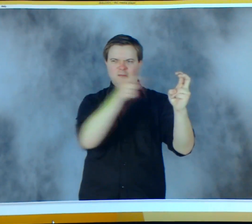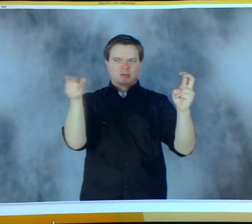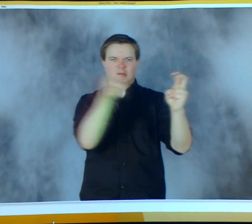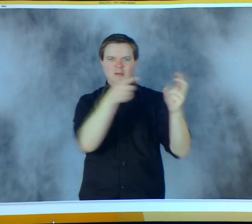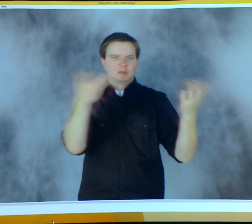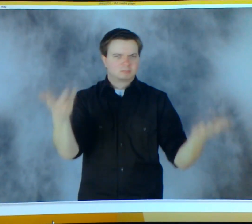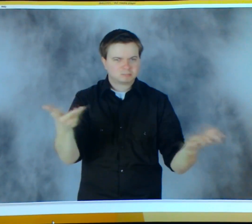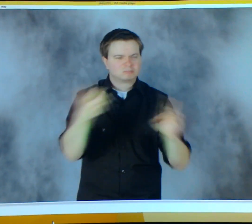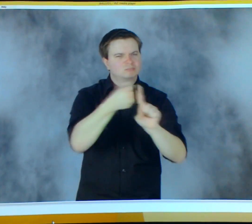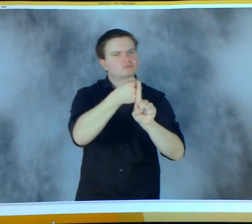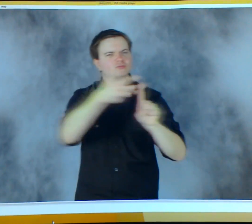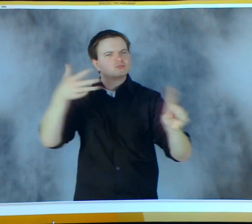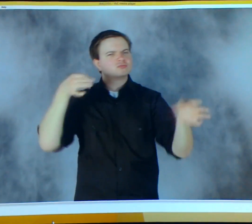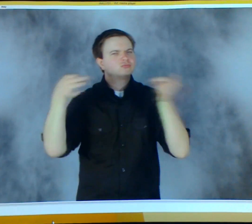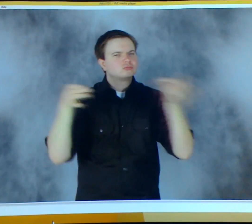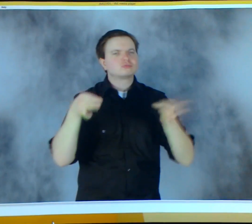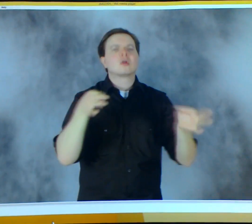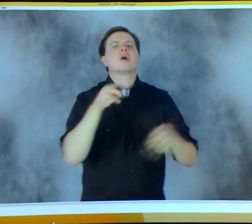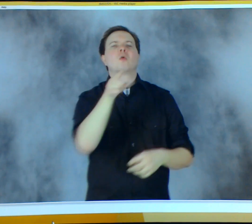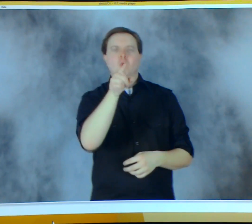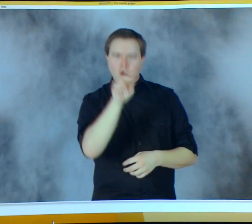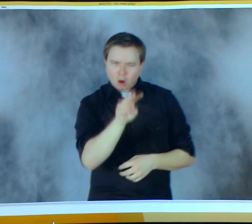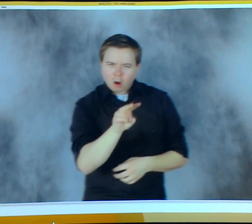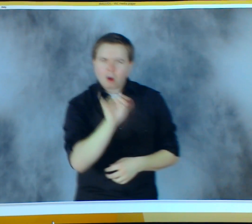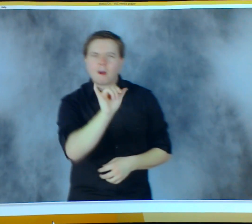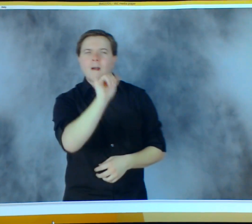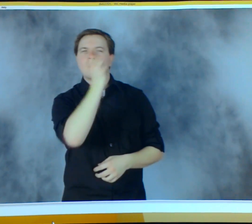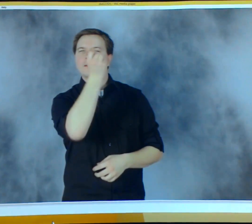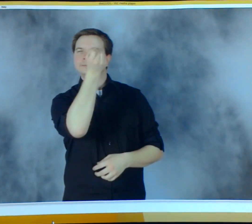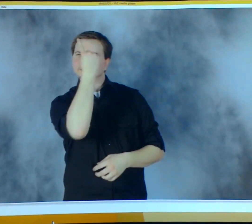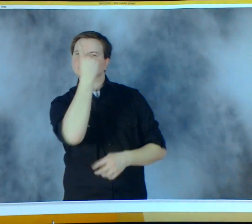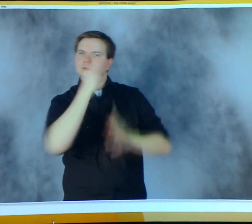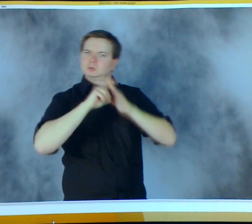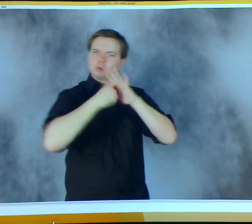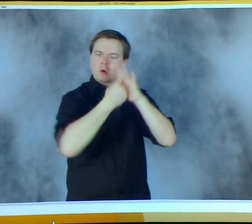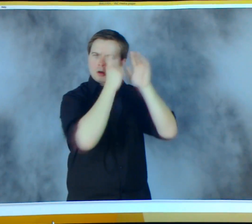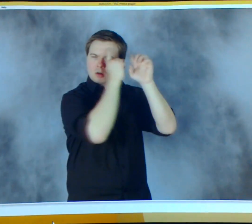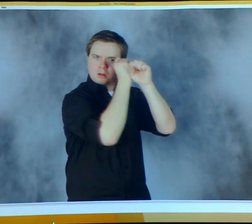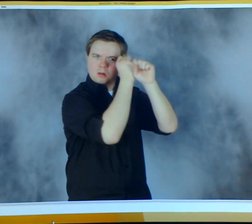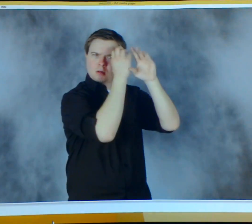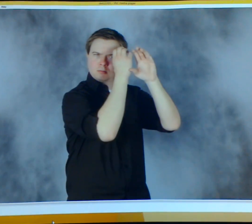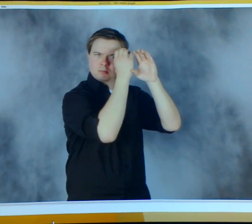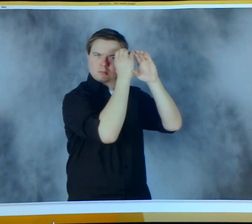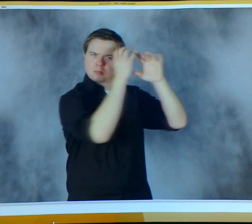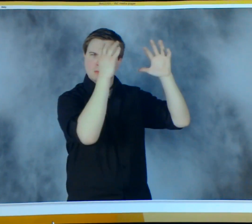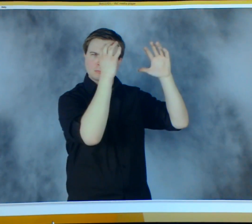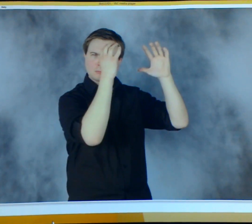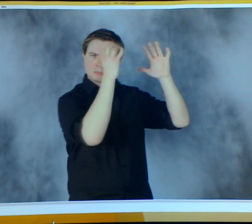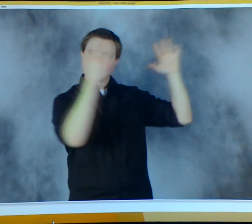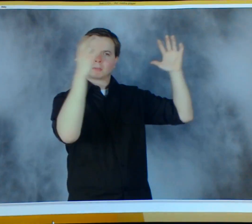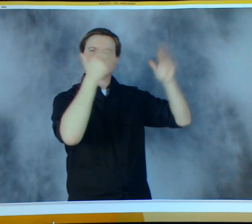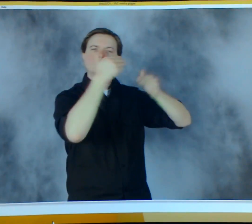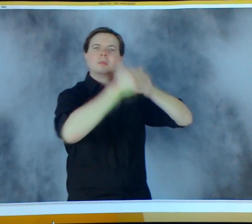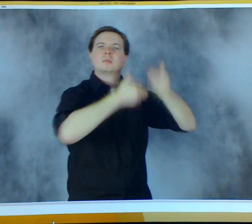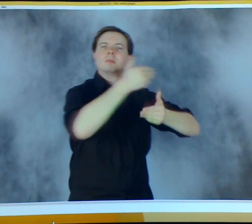be an explanation of a phrase. It'll begin to explain it. Hopefully this will start to allow you to